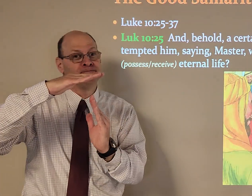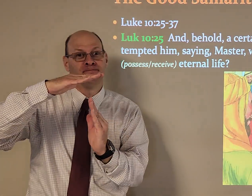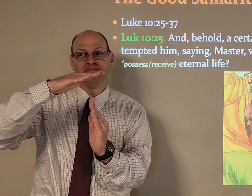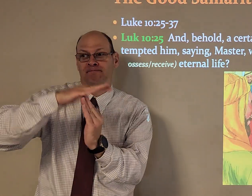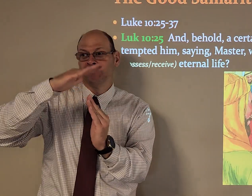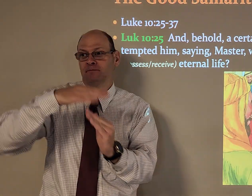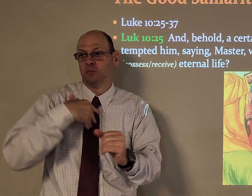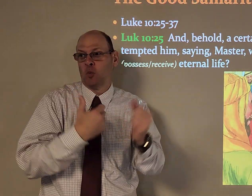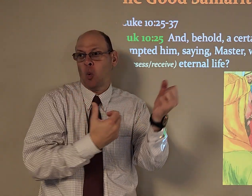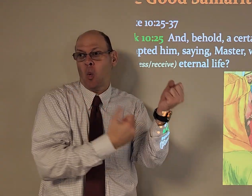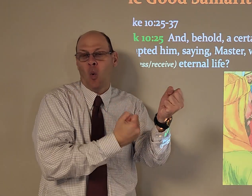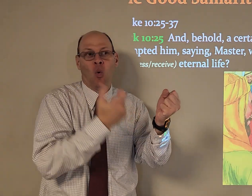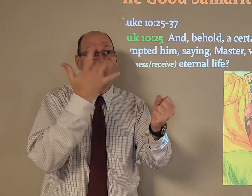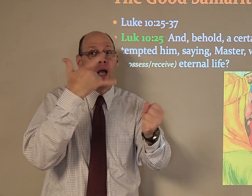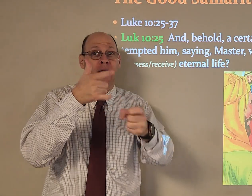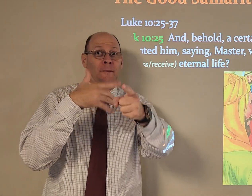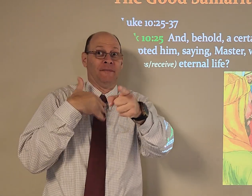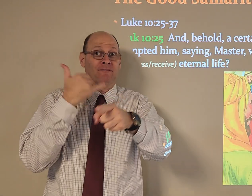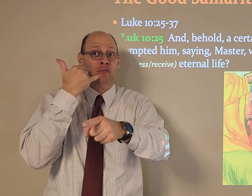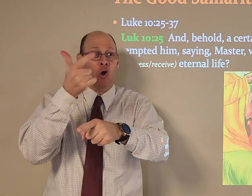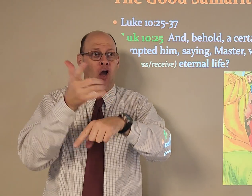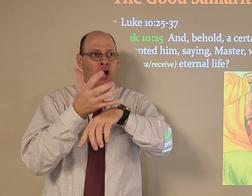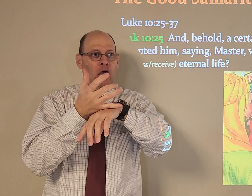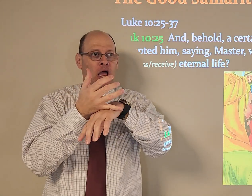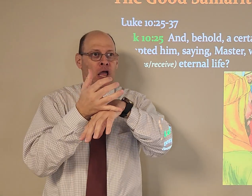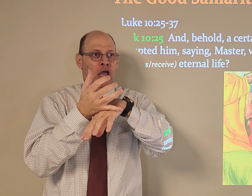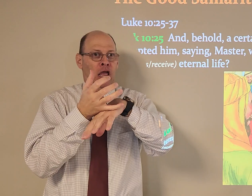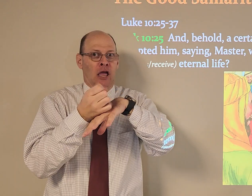I think I need to stop here because my